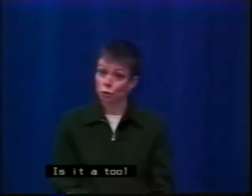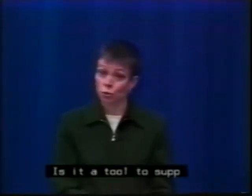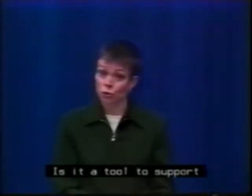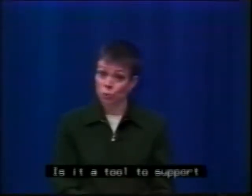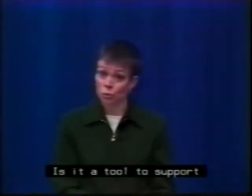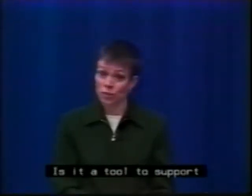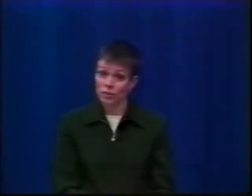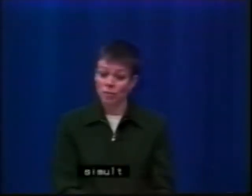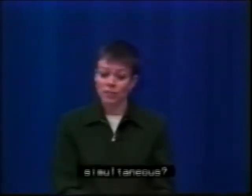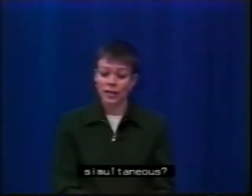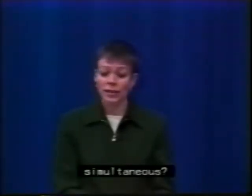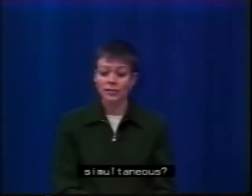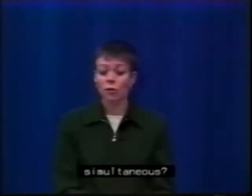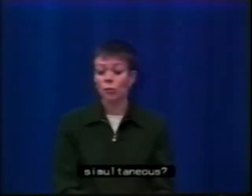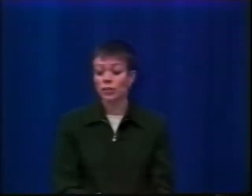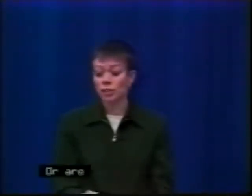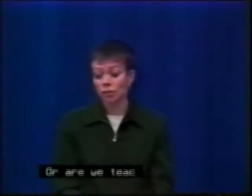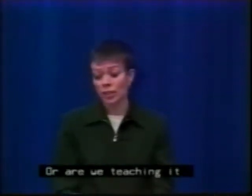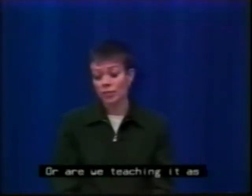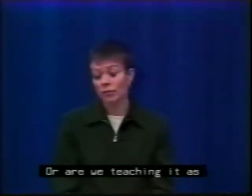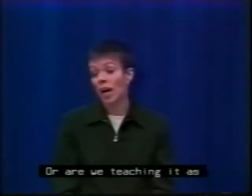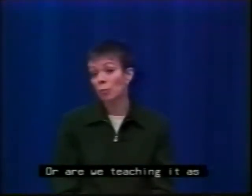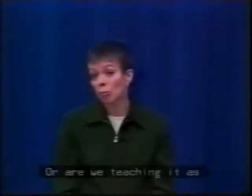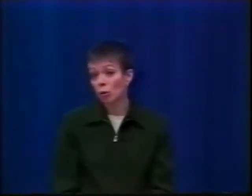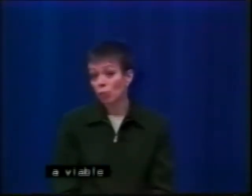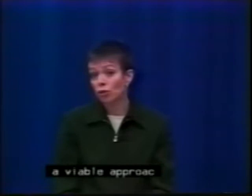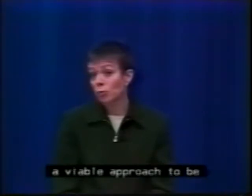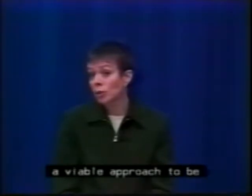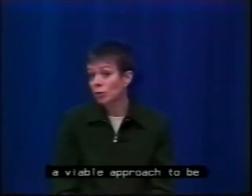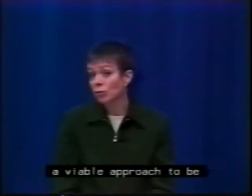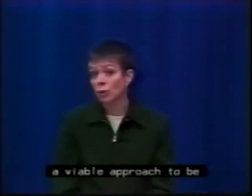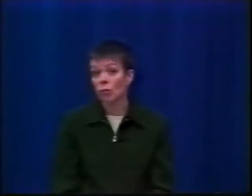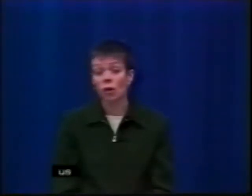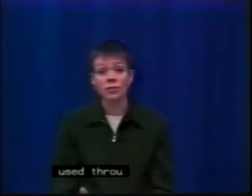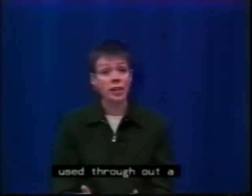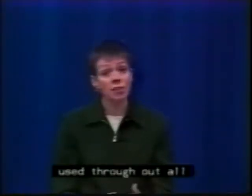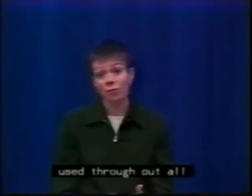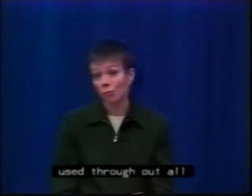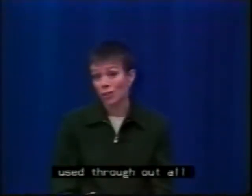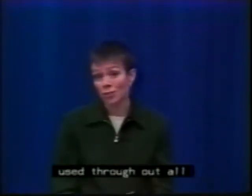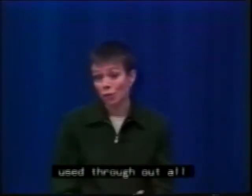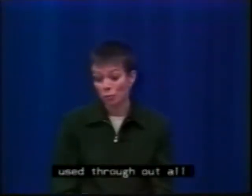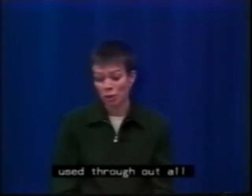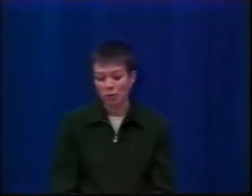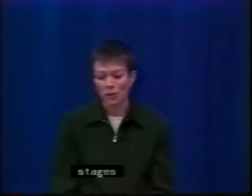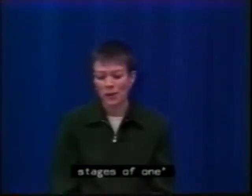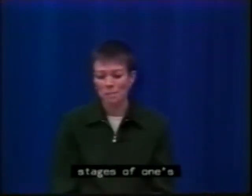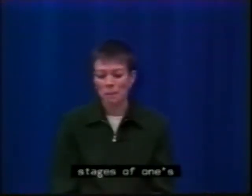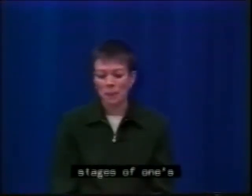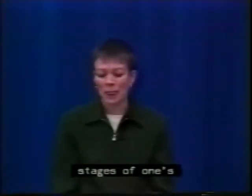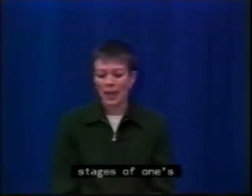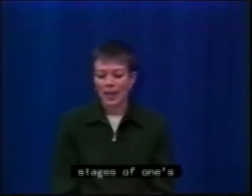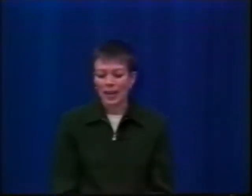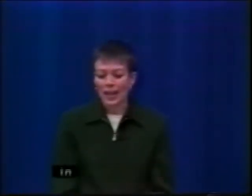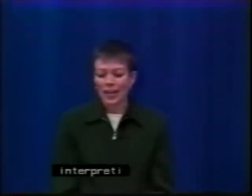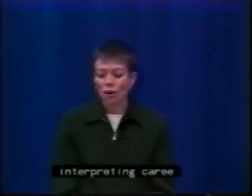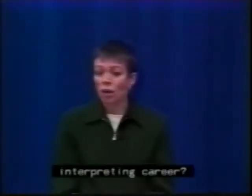tool to support simultaneous, or are we teaching it as a viable approach to be used throughout all stages of one's interpreting career? And all